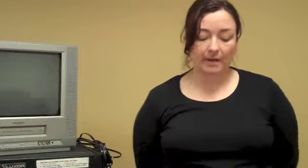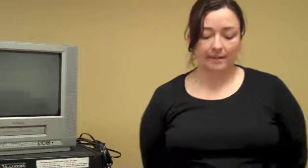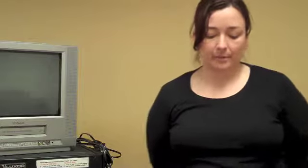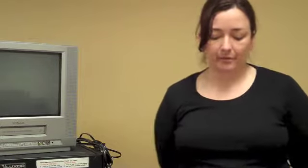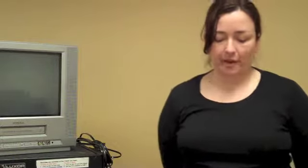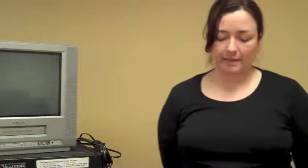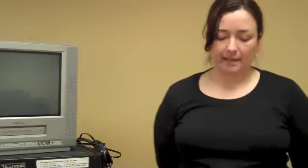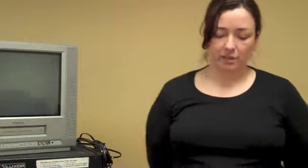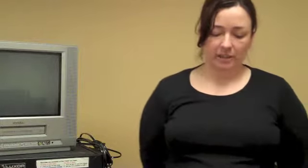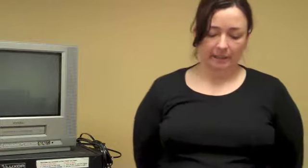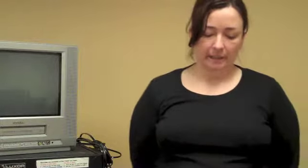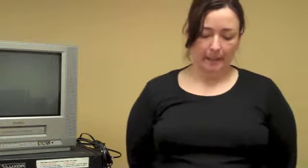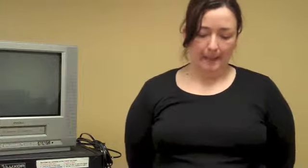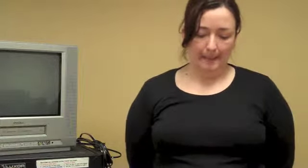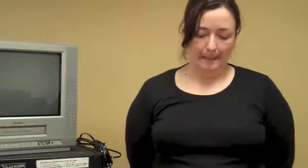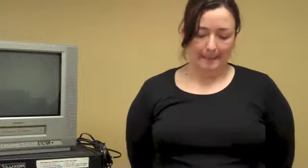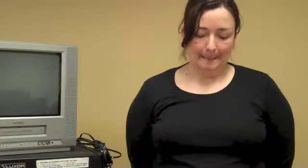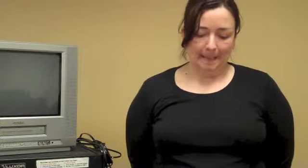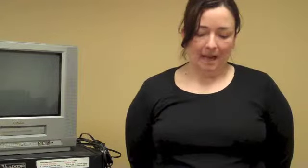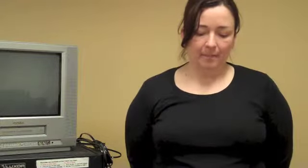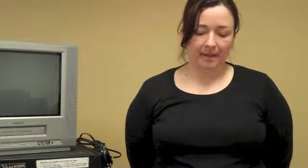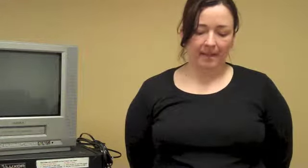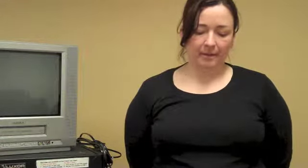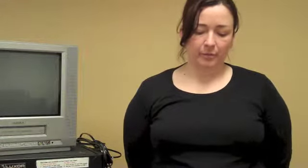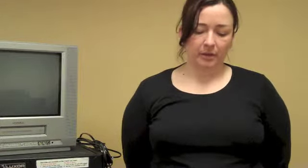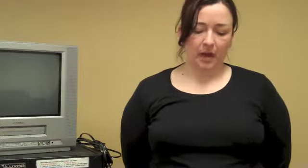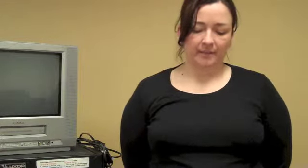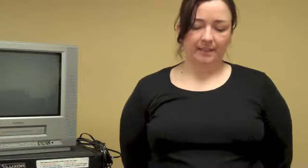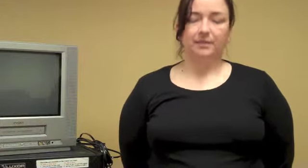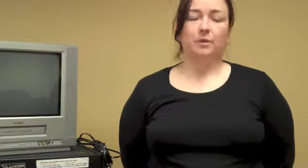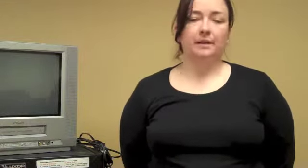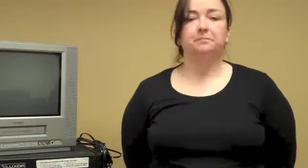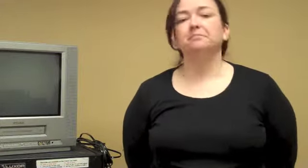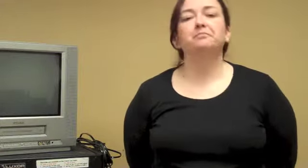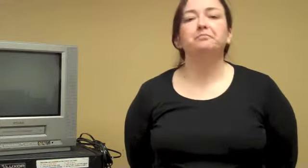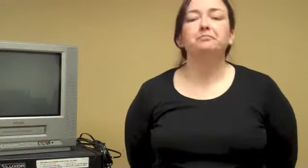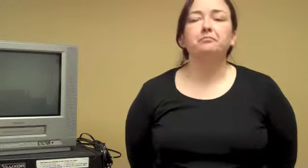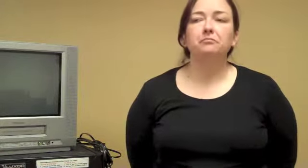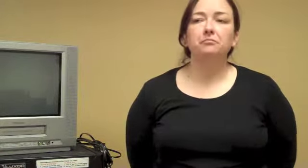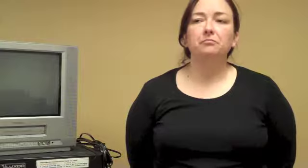that's a great example of condensation. How about another real obvious one?